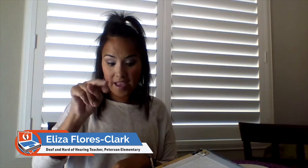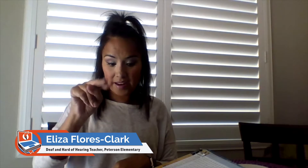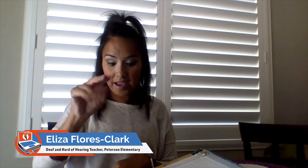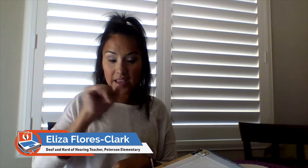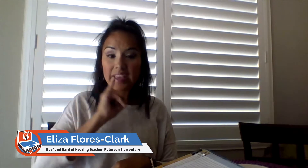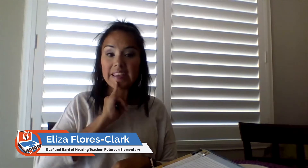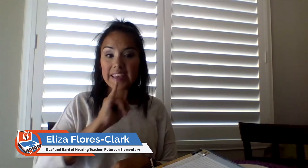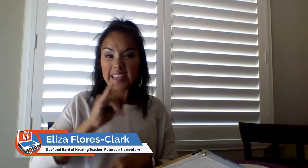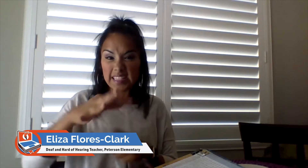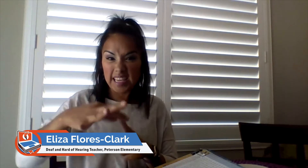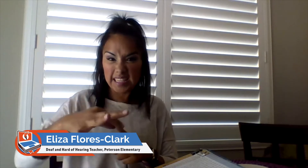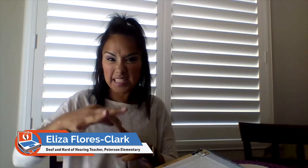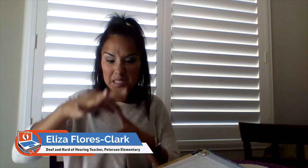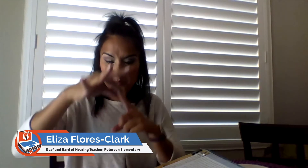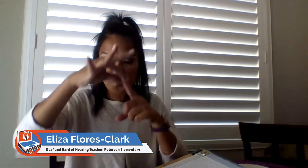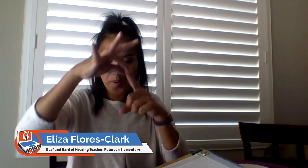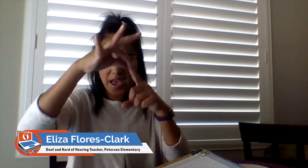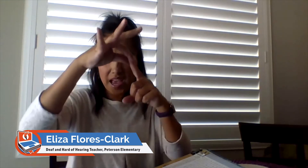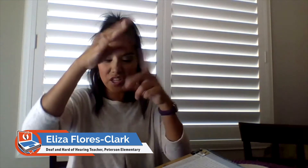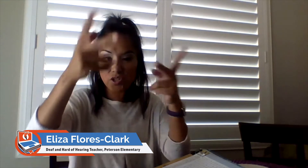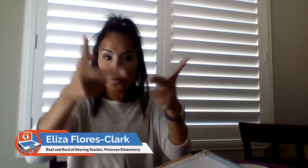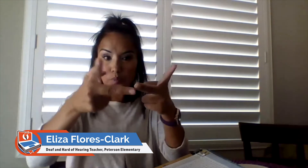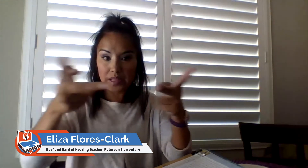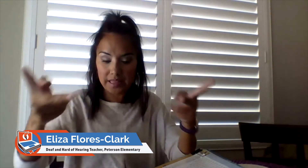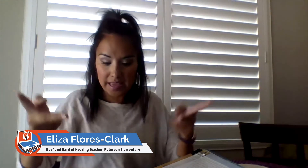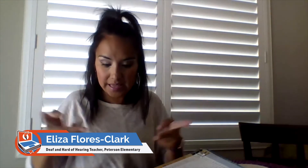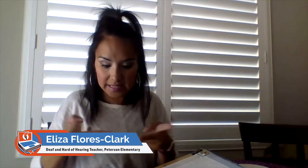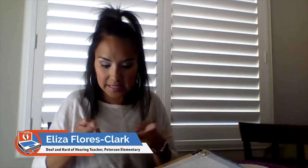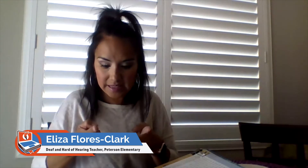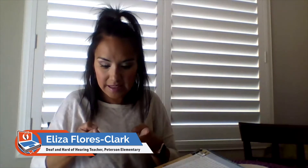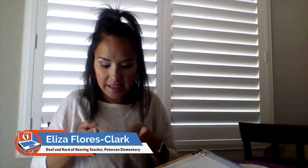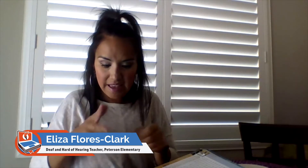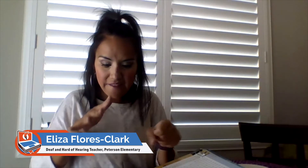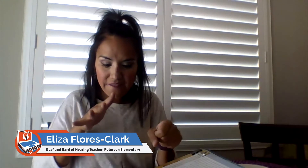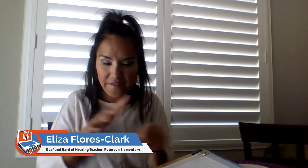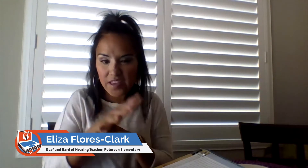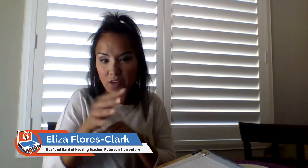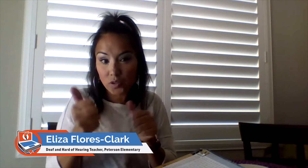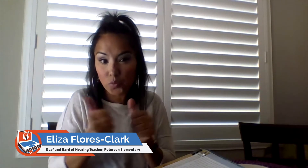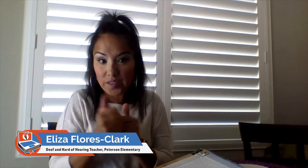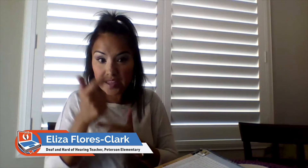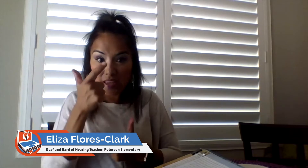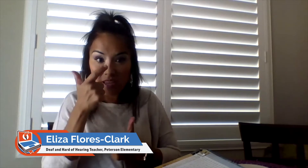Savannah is a special place filled with interesting